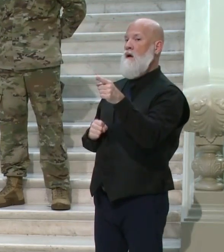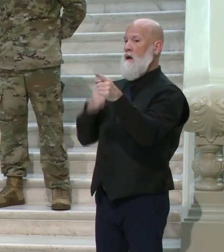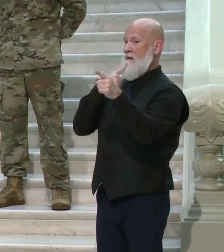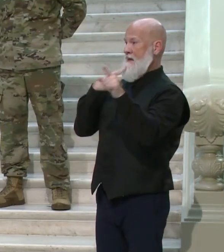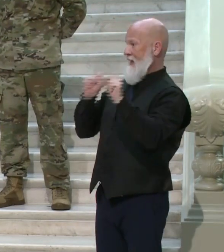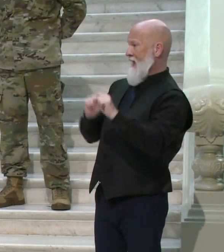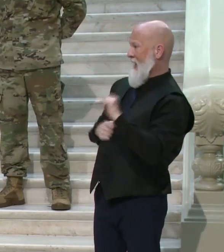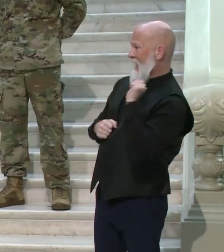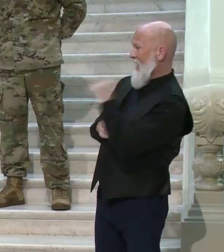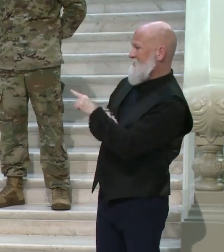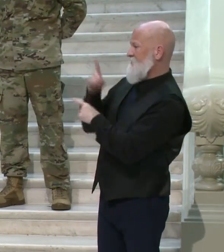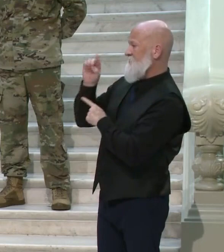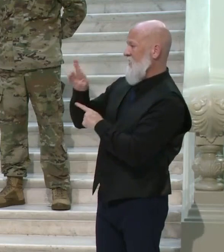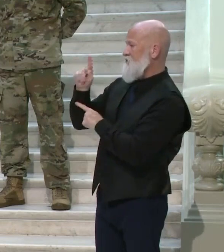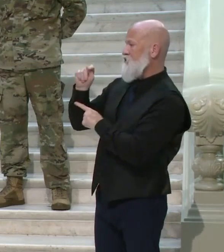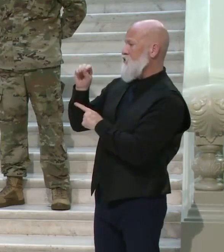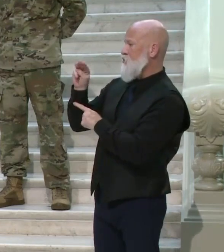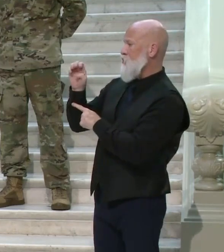numbers? Thank you.